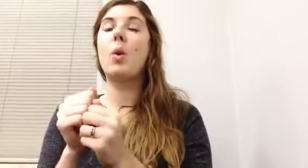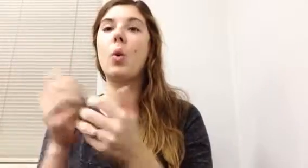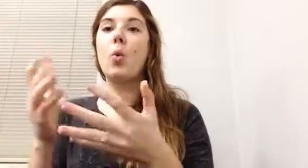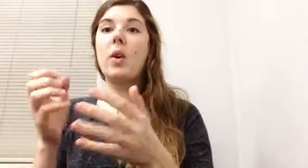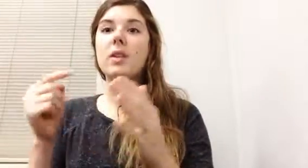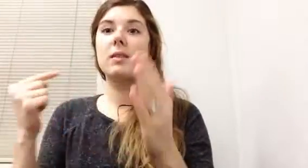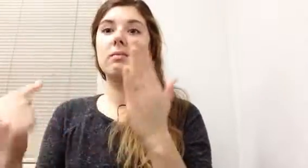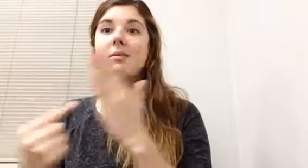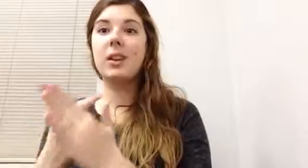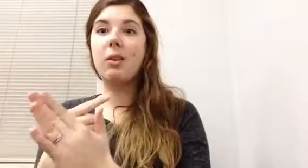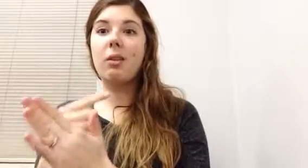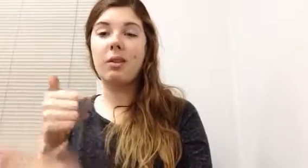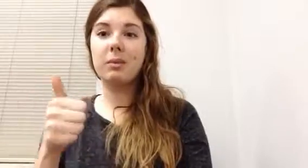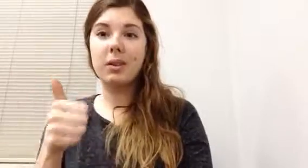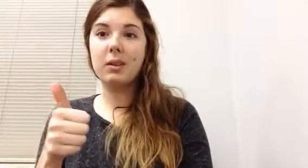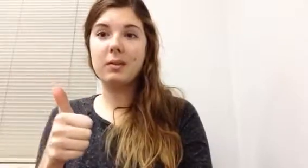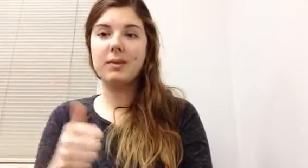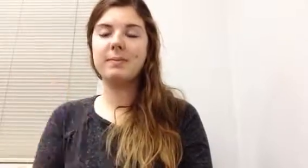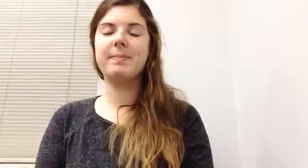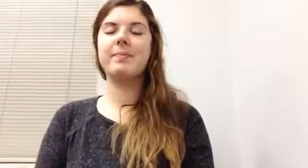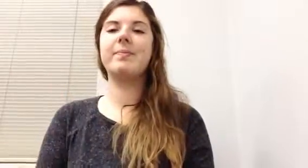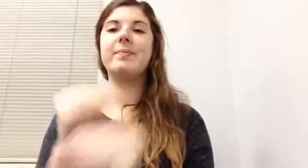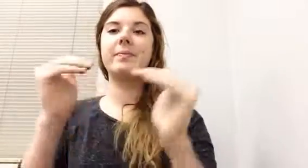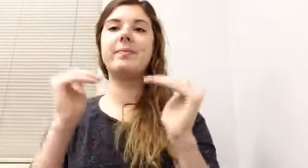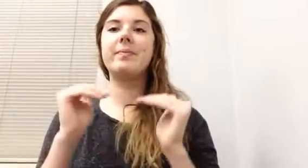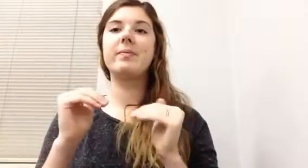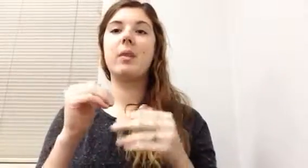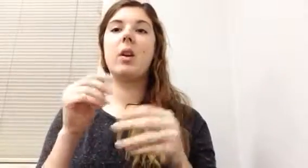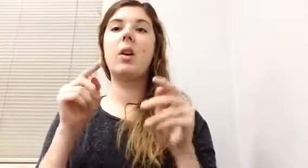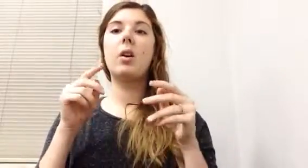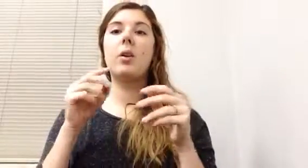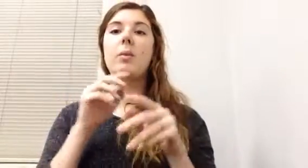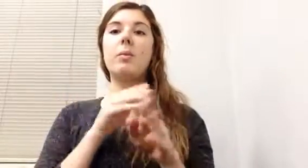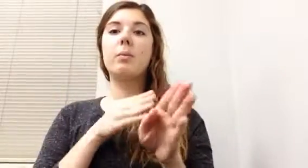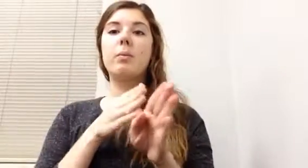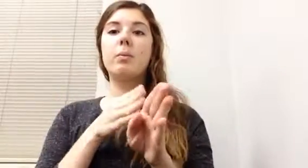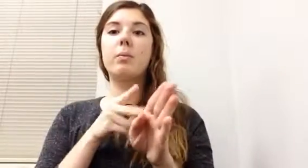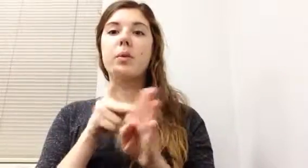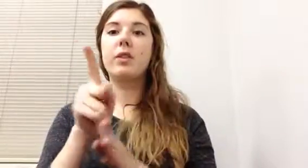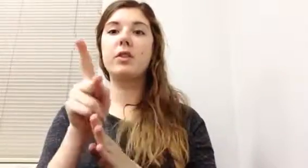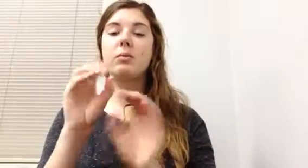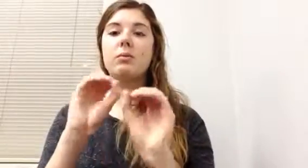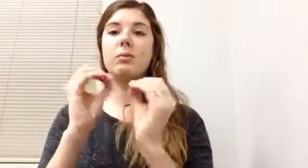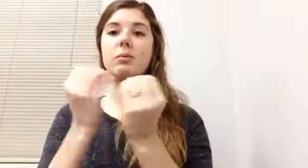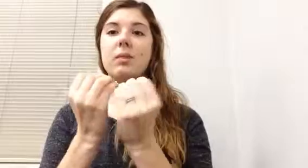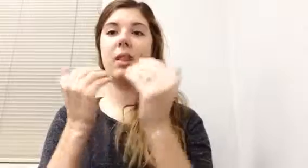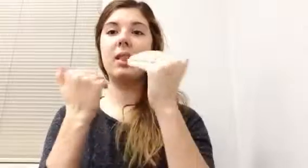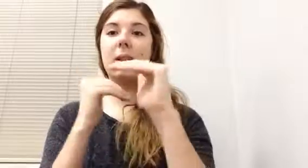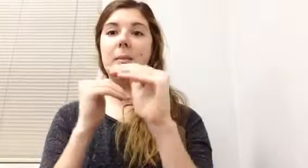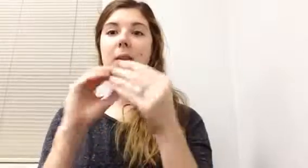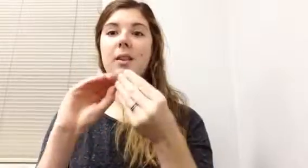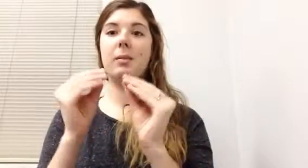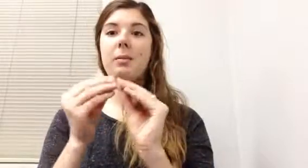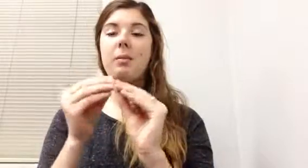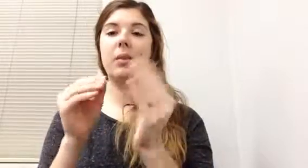Professional organizations limit the number of doctors. They limit the amount of external oversight.